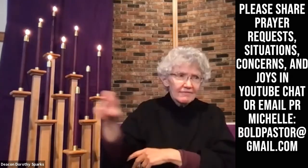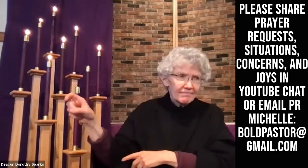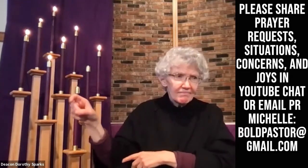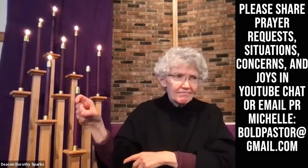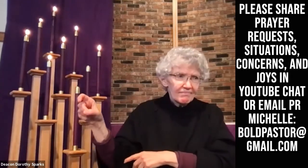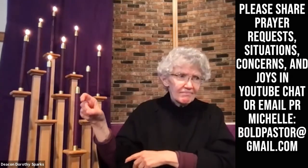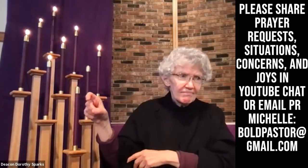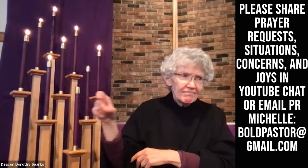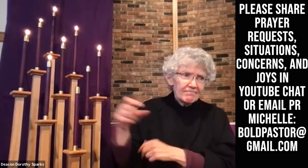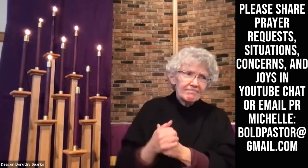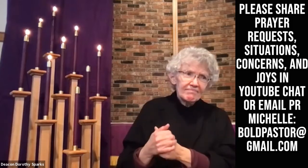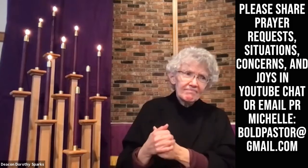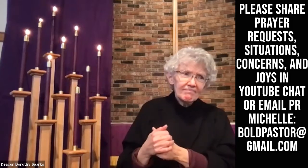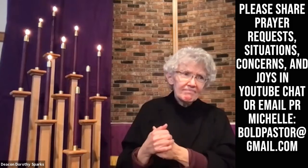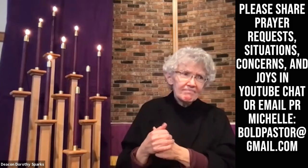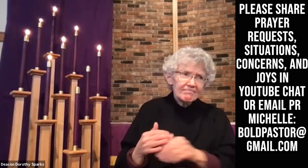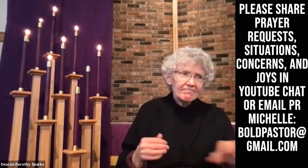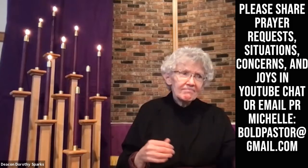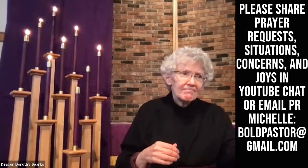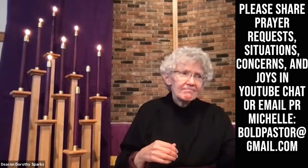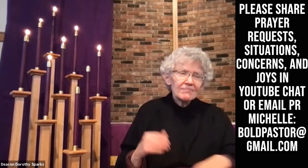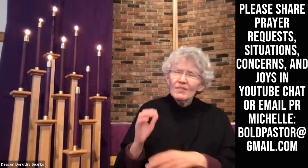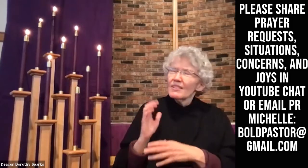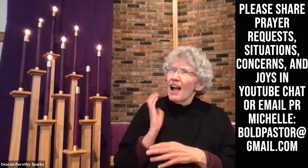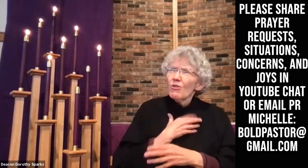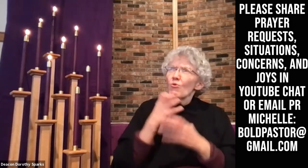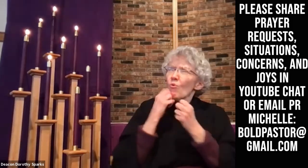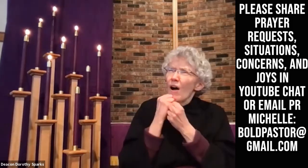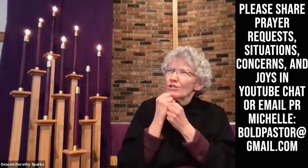Turn our attention toward others.